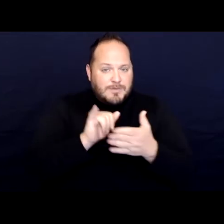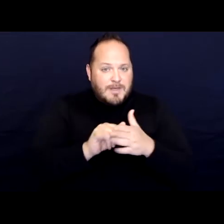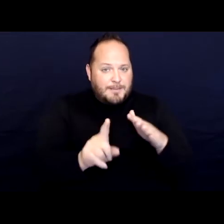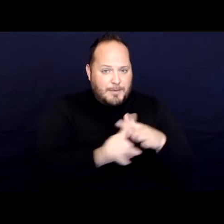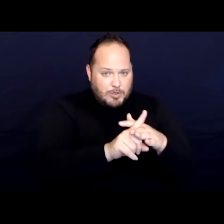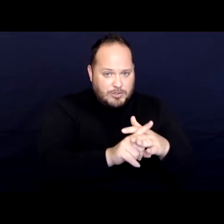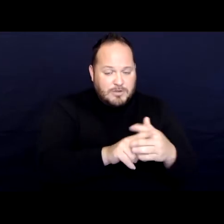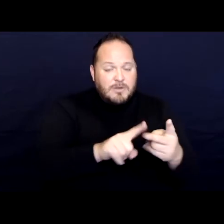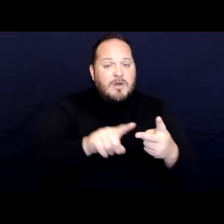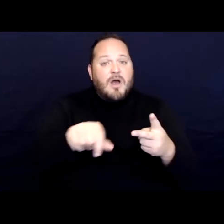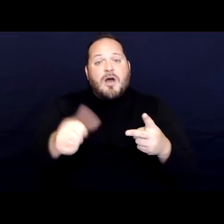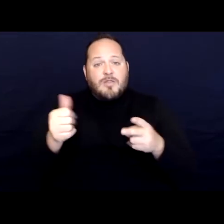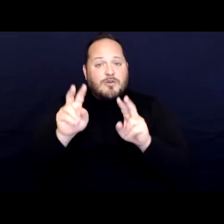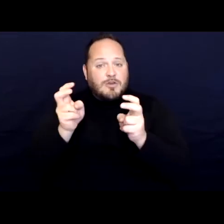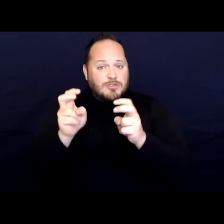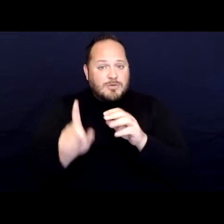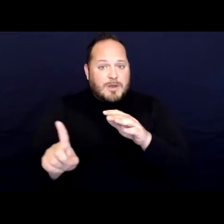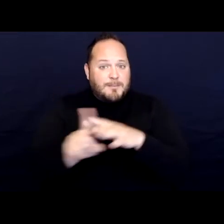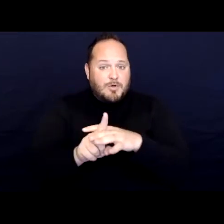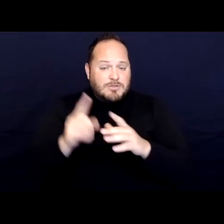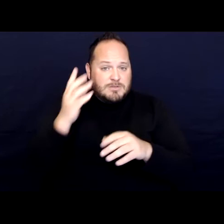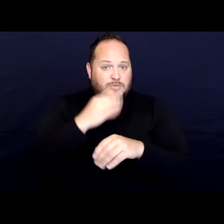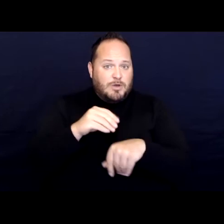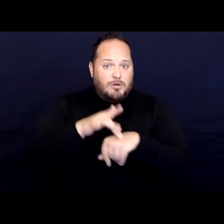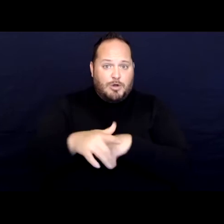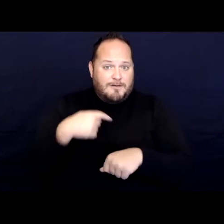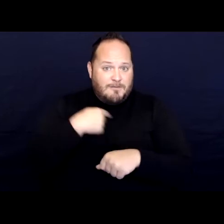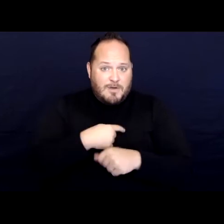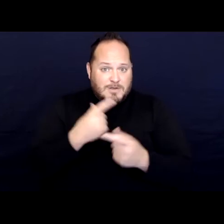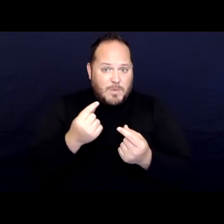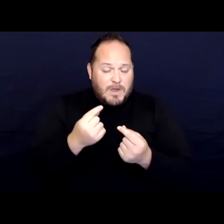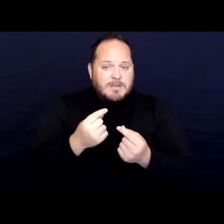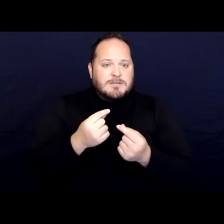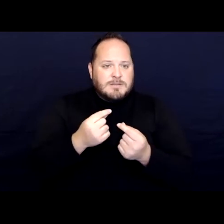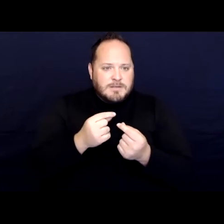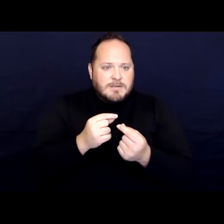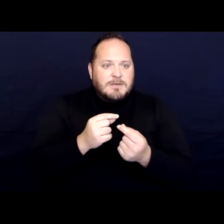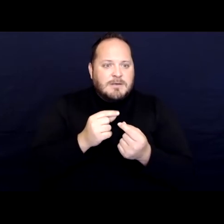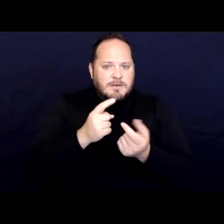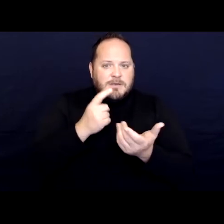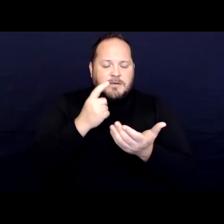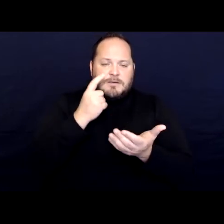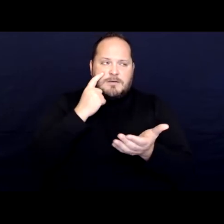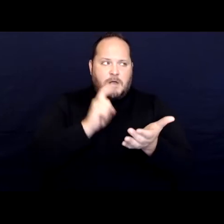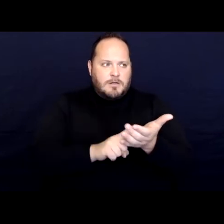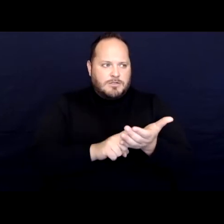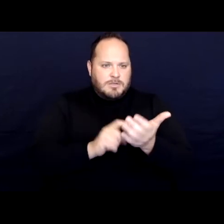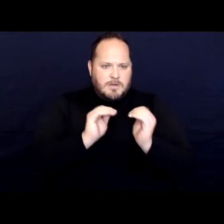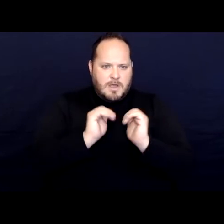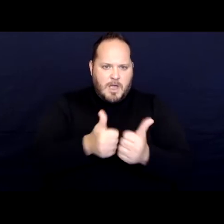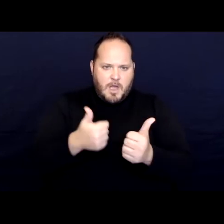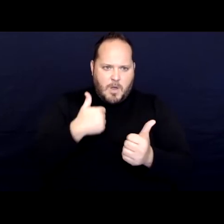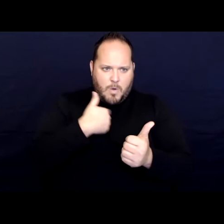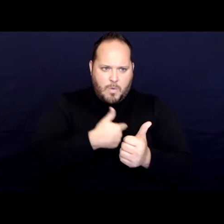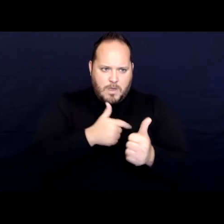thing that emerged really early for us was an acknowledgement of how we were continuing to support the community